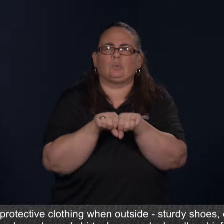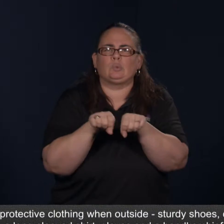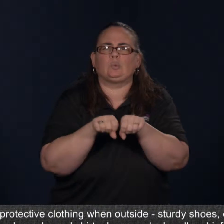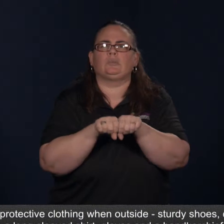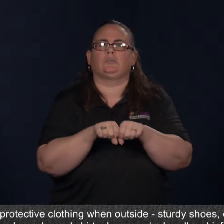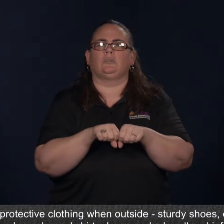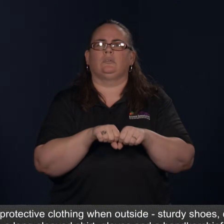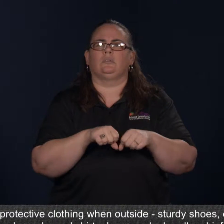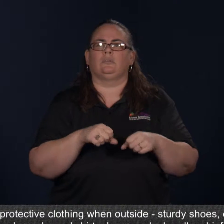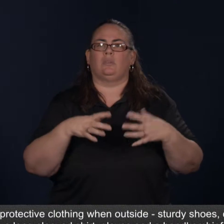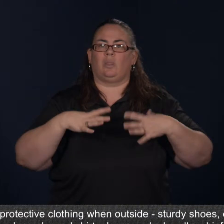Sturdy shoes,